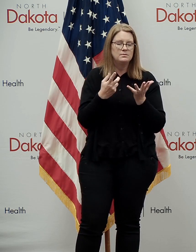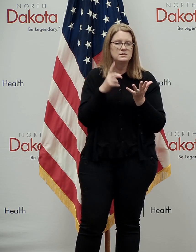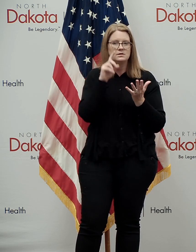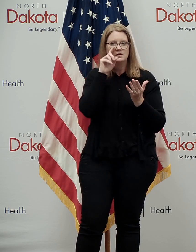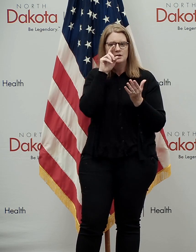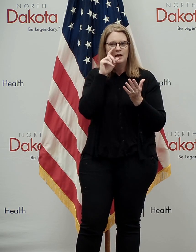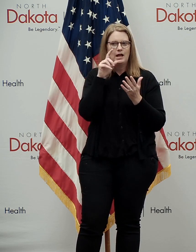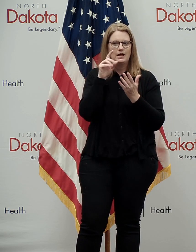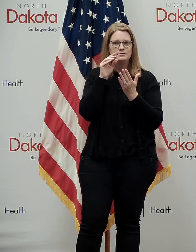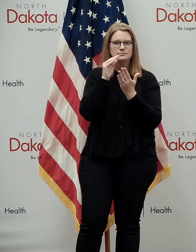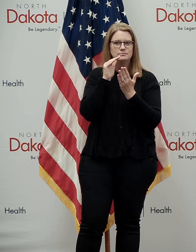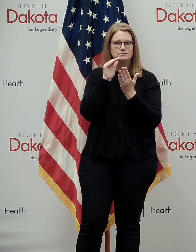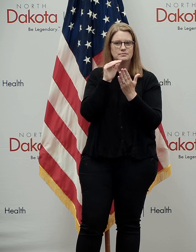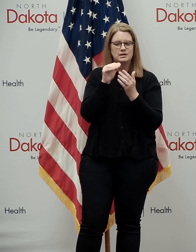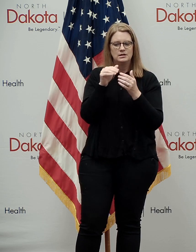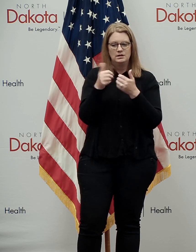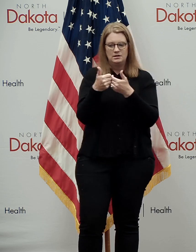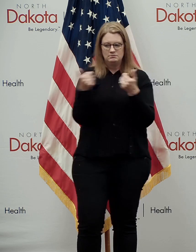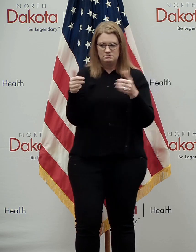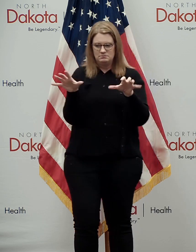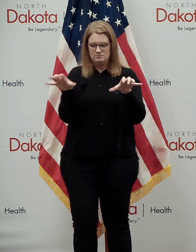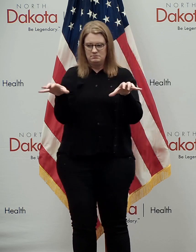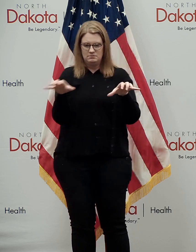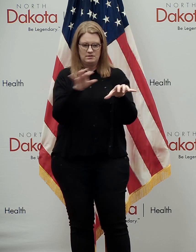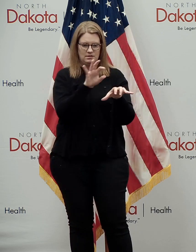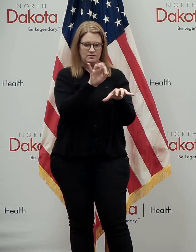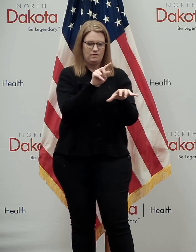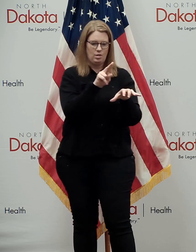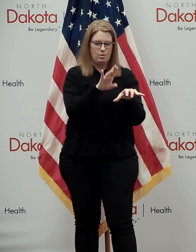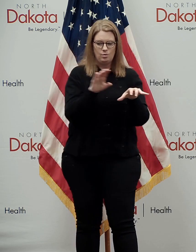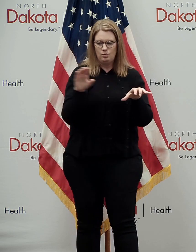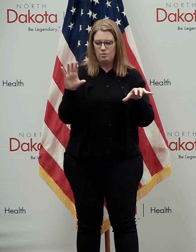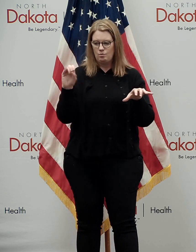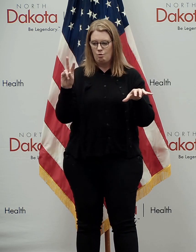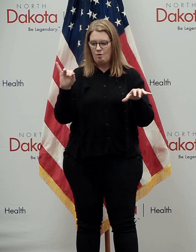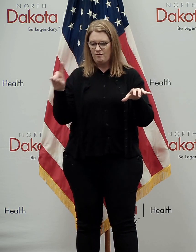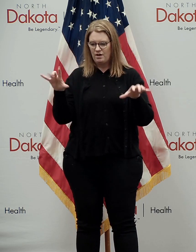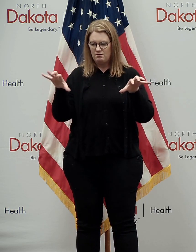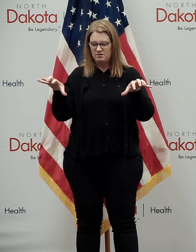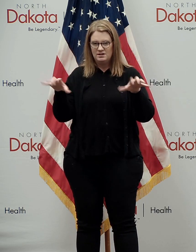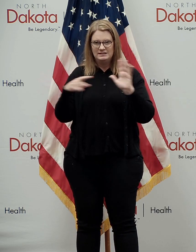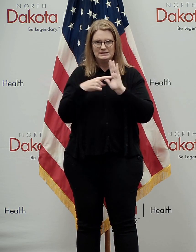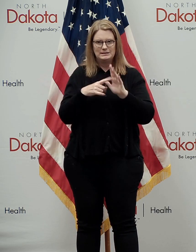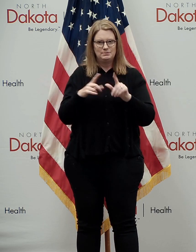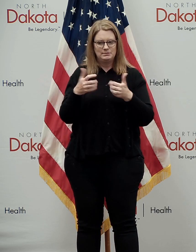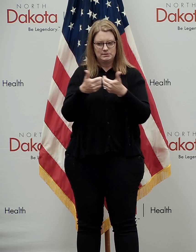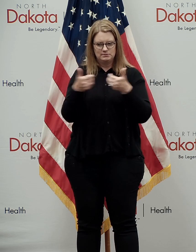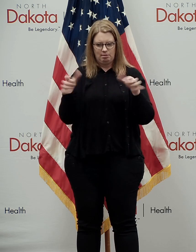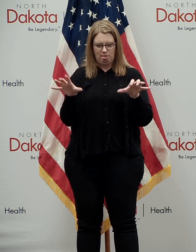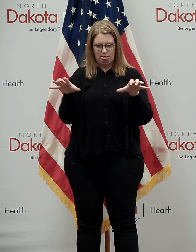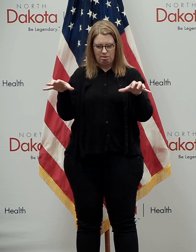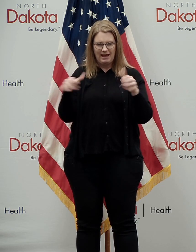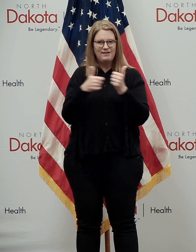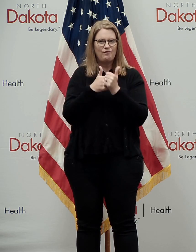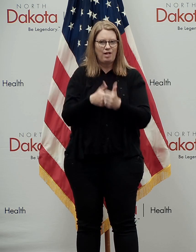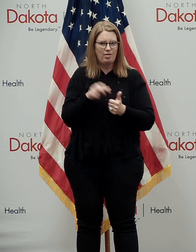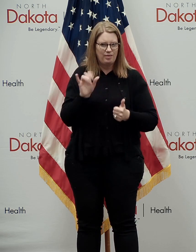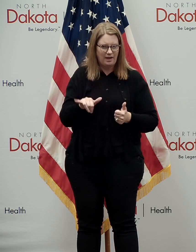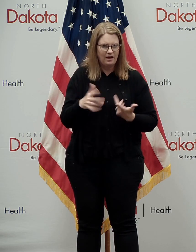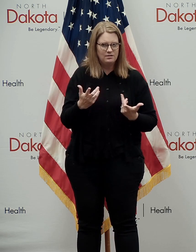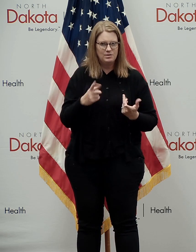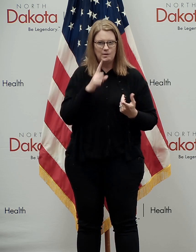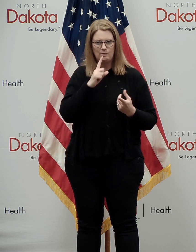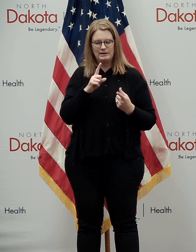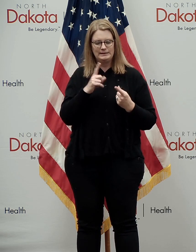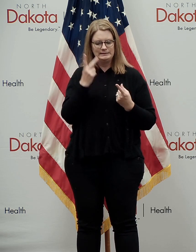symptoms, and separating flu-like symptoms from COVID-like symptoms is going to be important as we assess risk. And that's why, again, having the